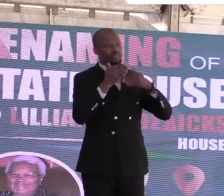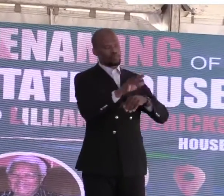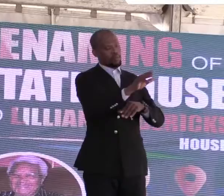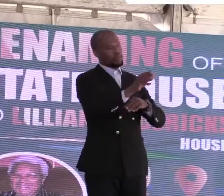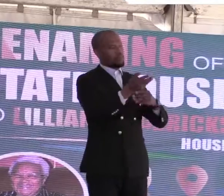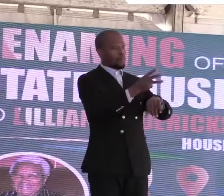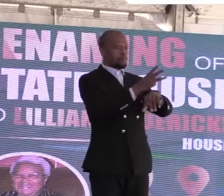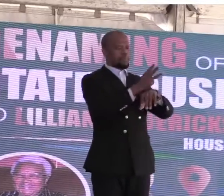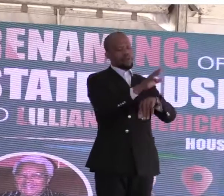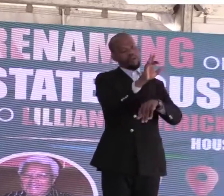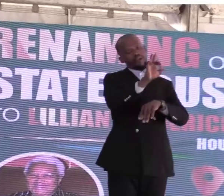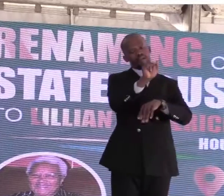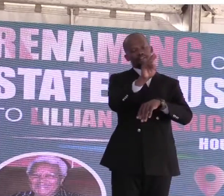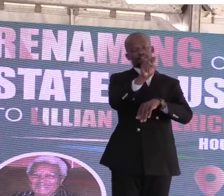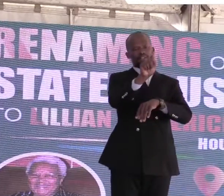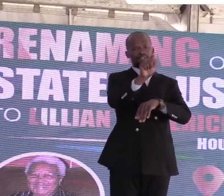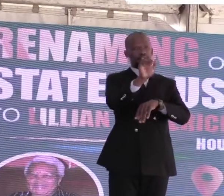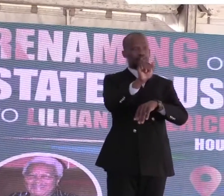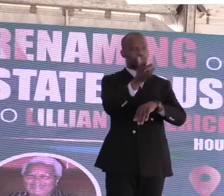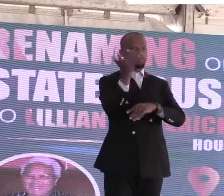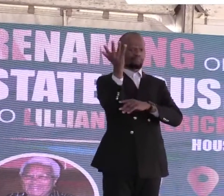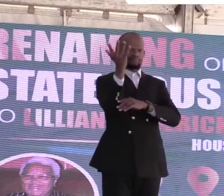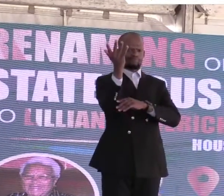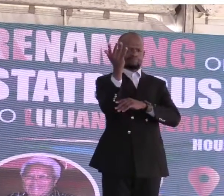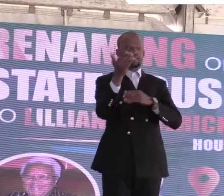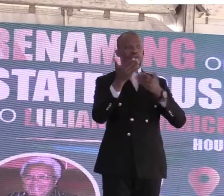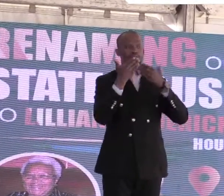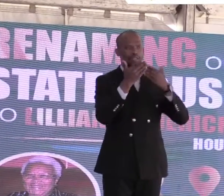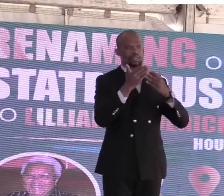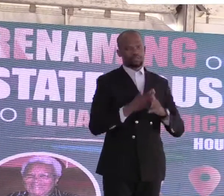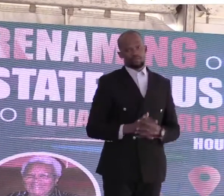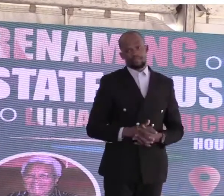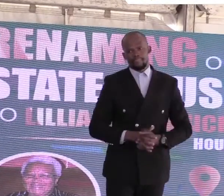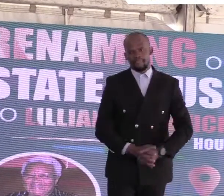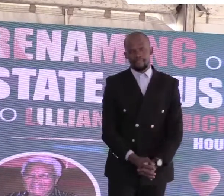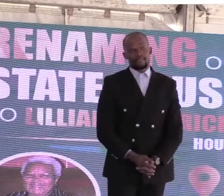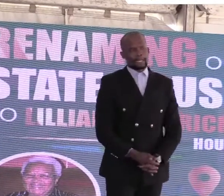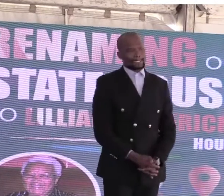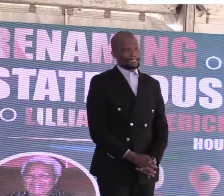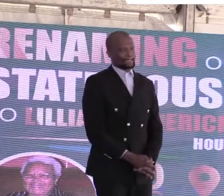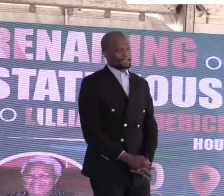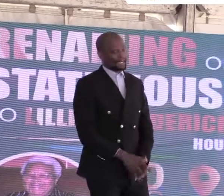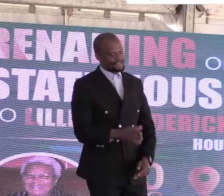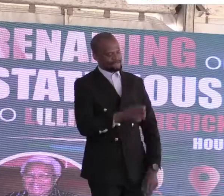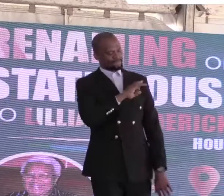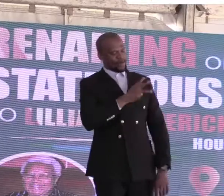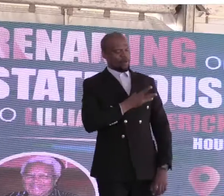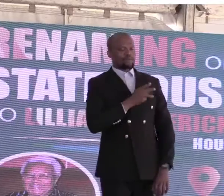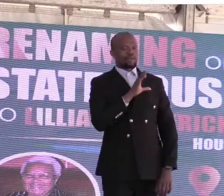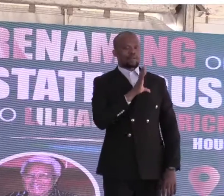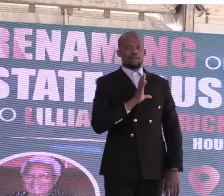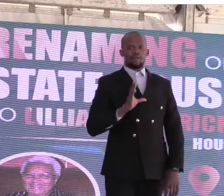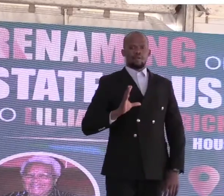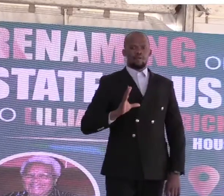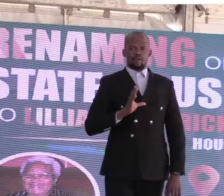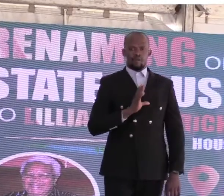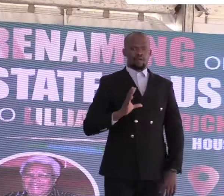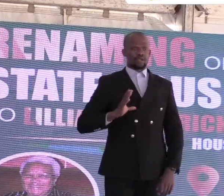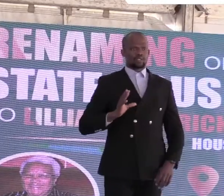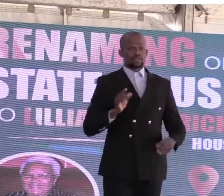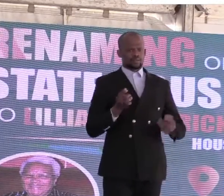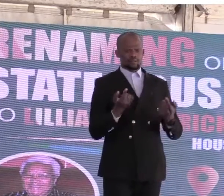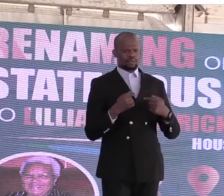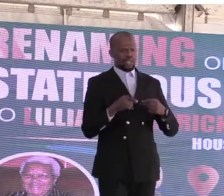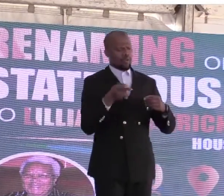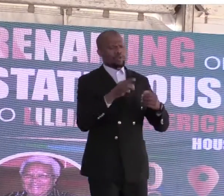Fanta, for the wonderful speech on behalf of the Women's Caucus. We are called the home of